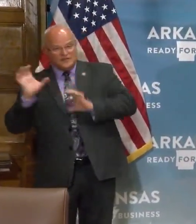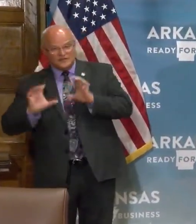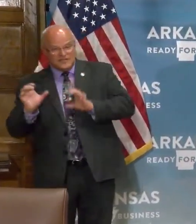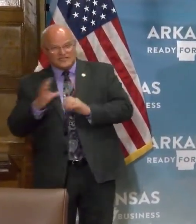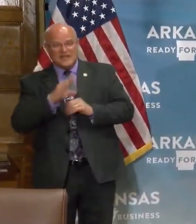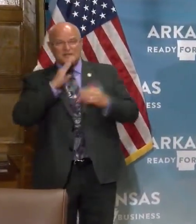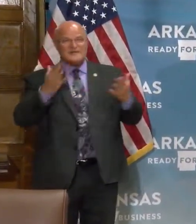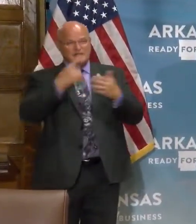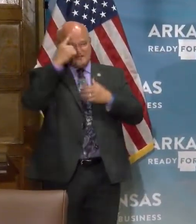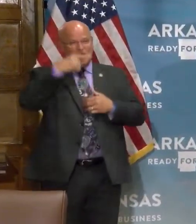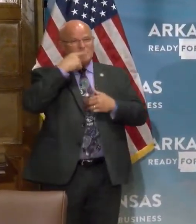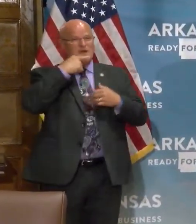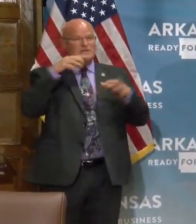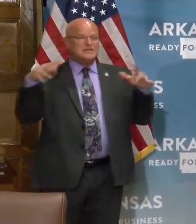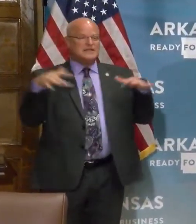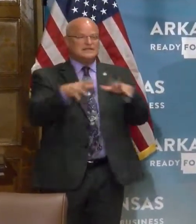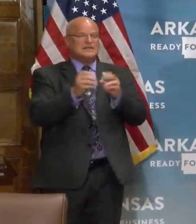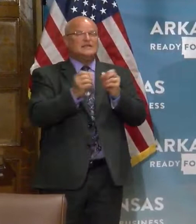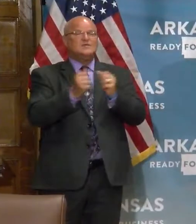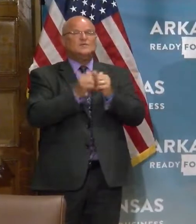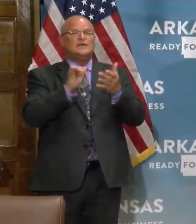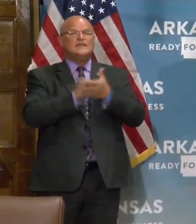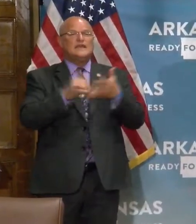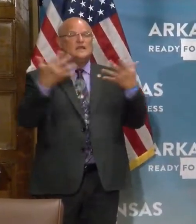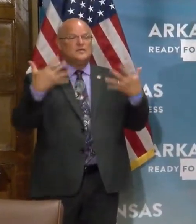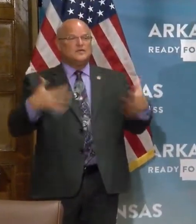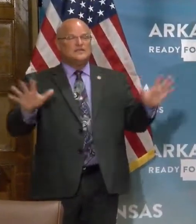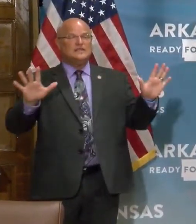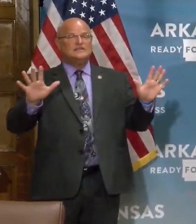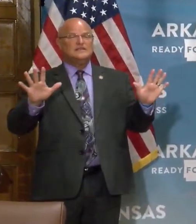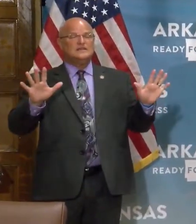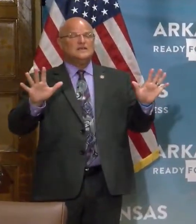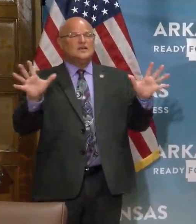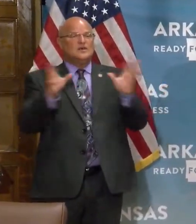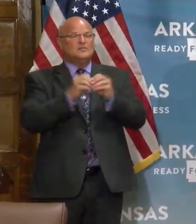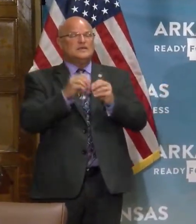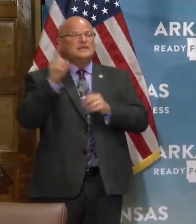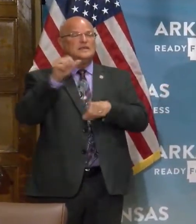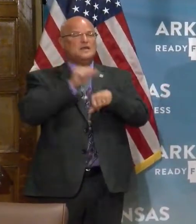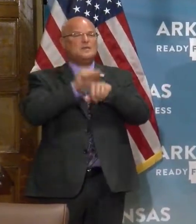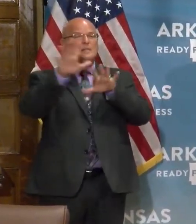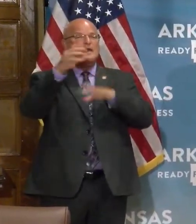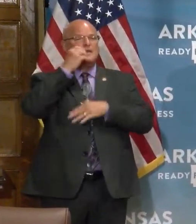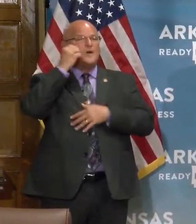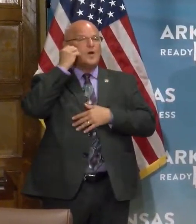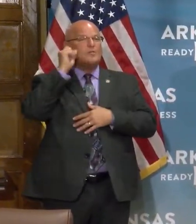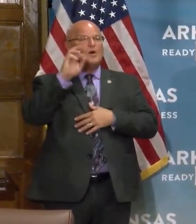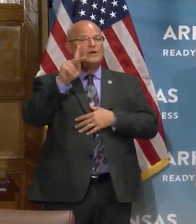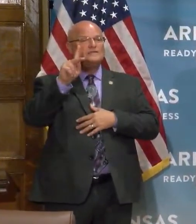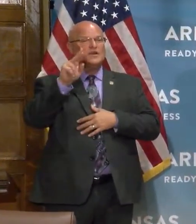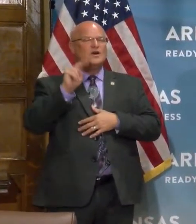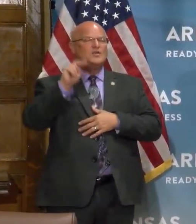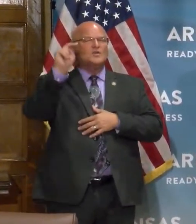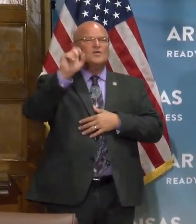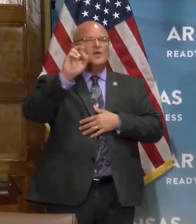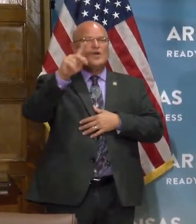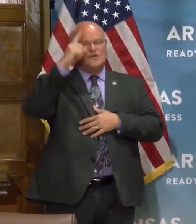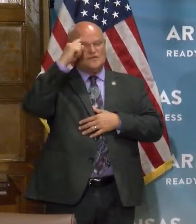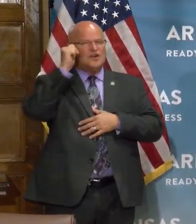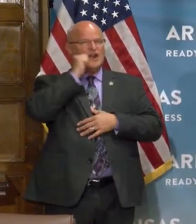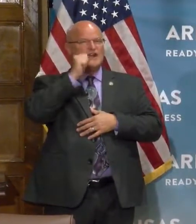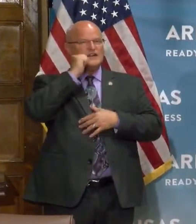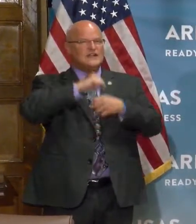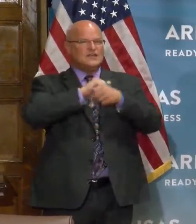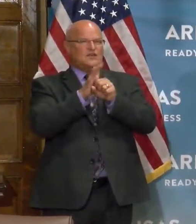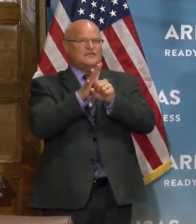here for our public gathering. With that, we will be convening tomorrow in Mountain Home or northern Arkansas for our daily